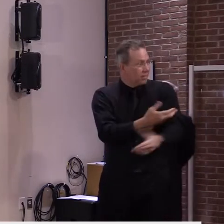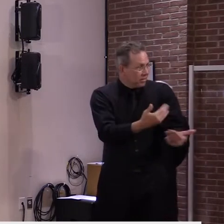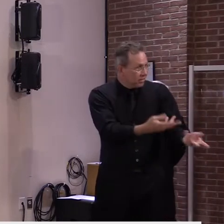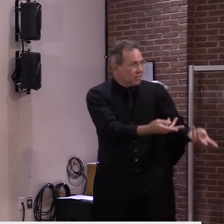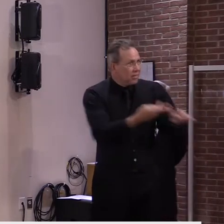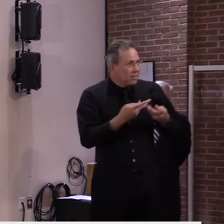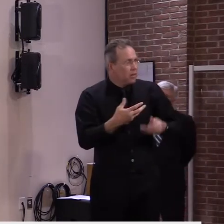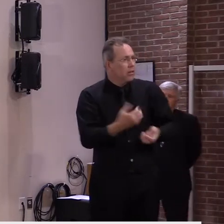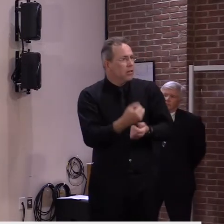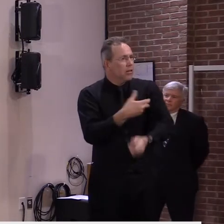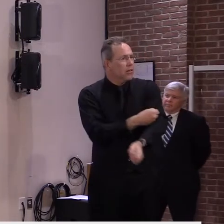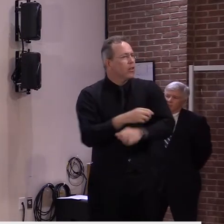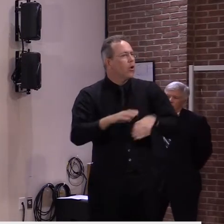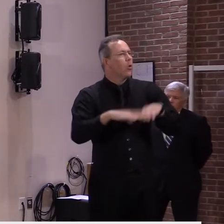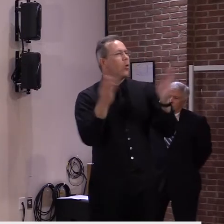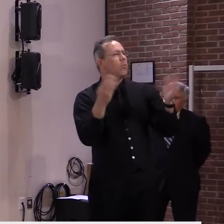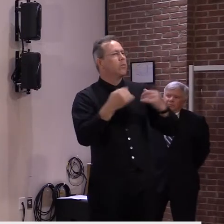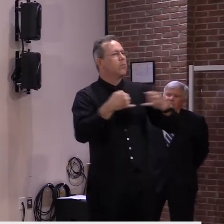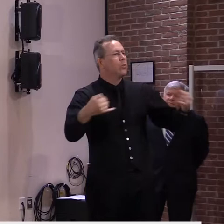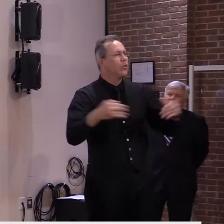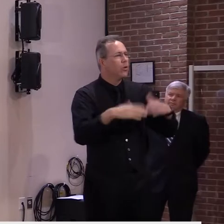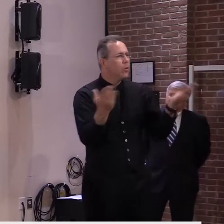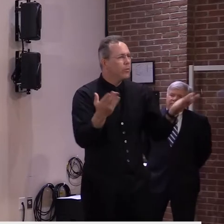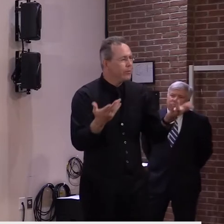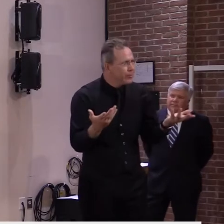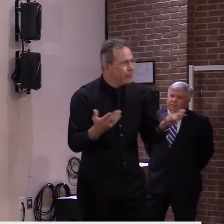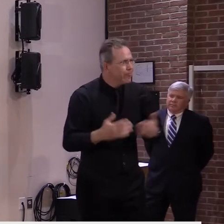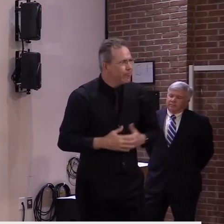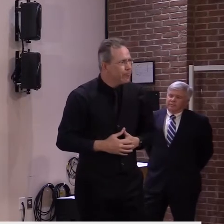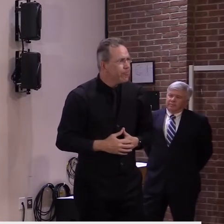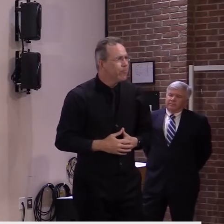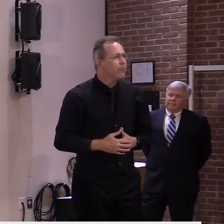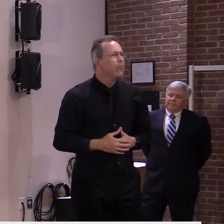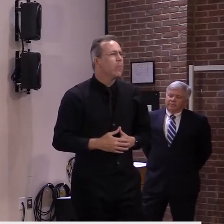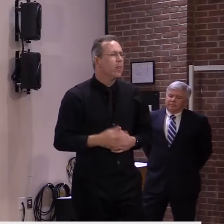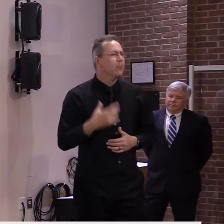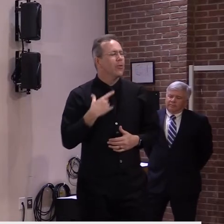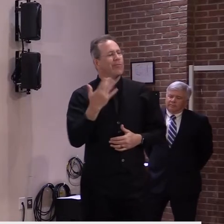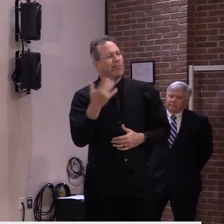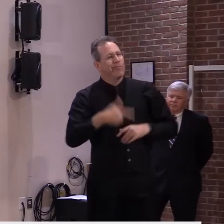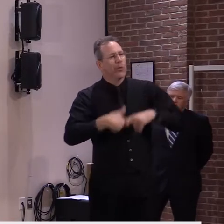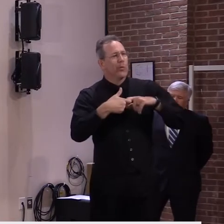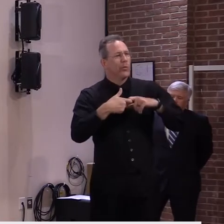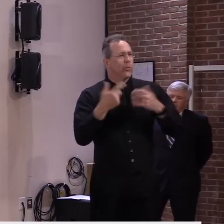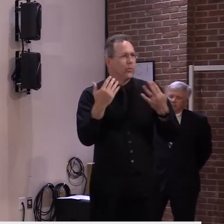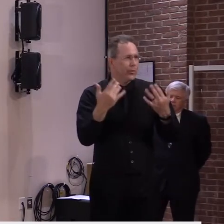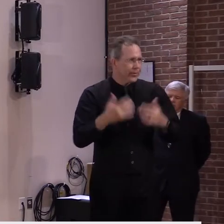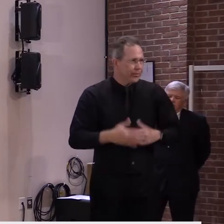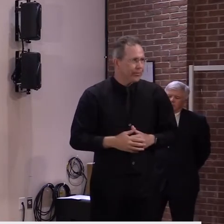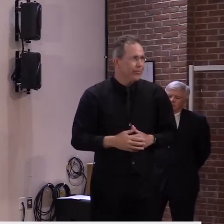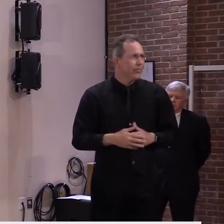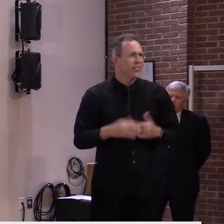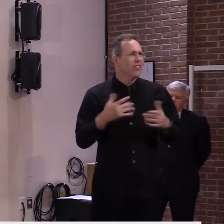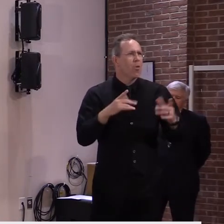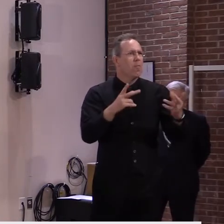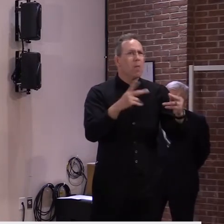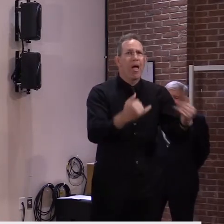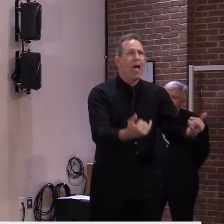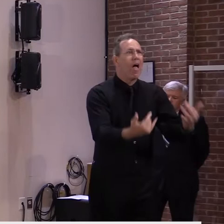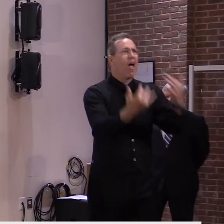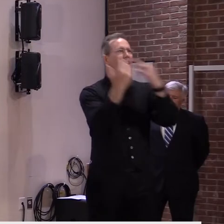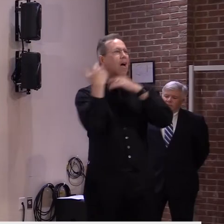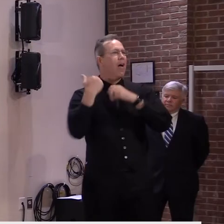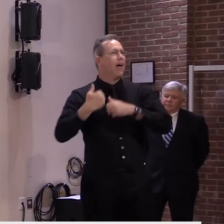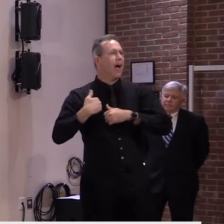allow, they've done so well over the last 14 months, to allow tourism back into to their province.